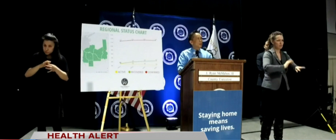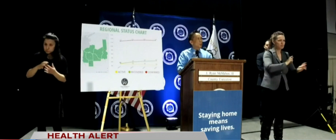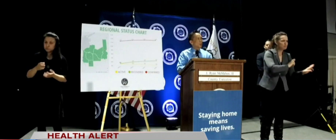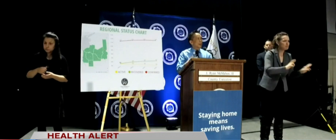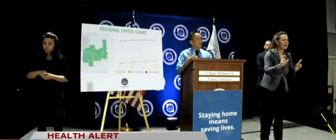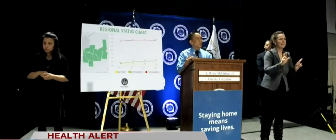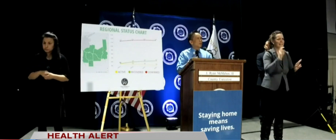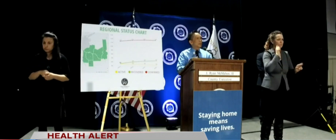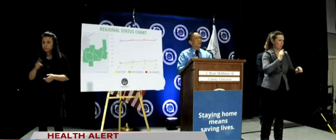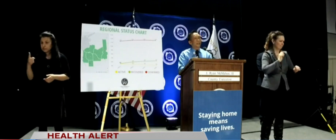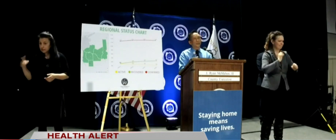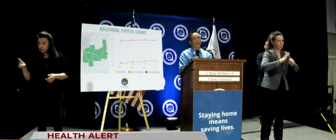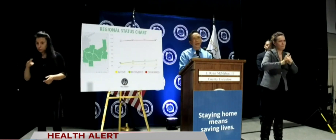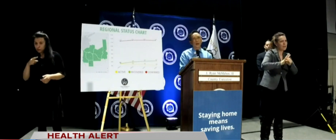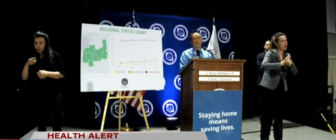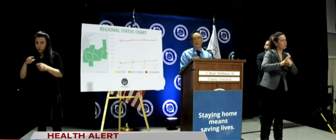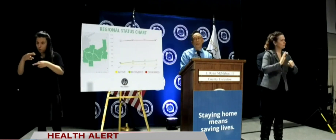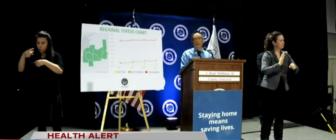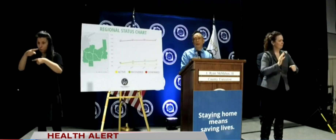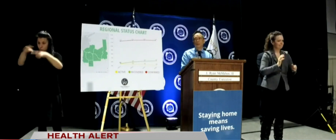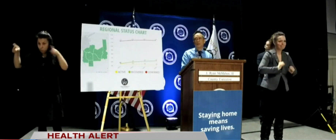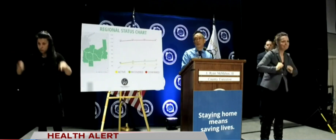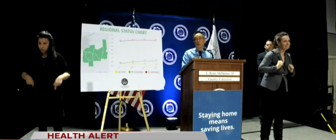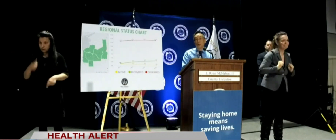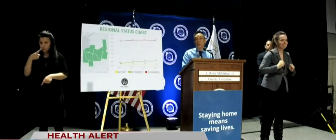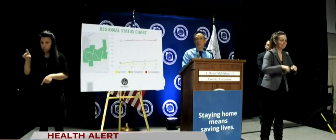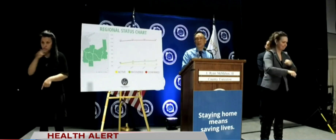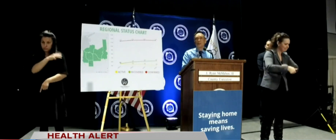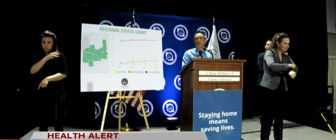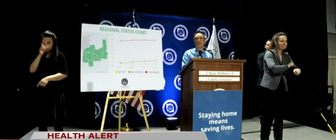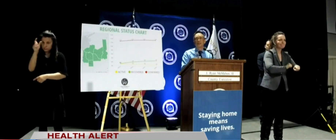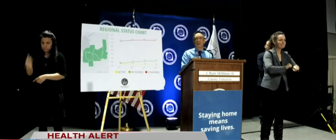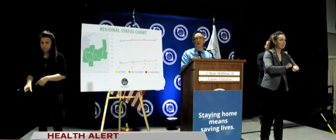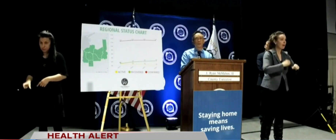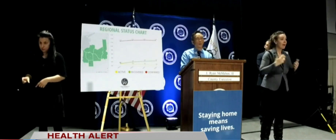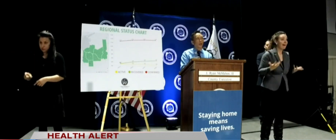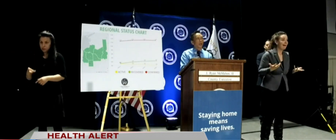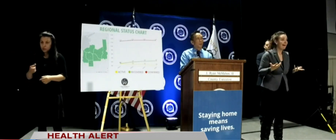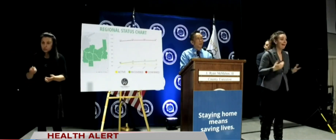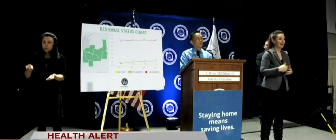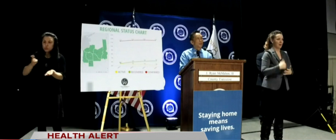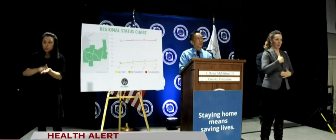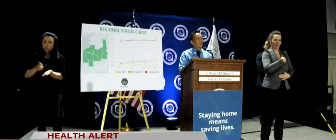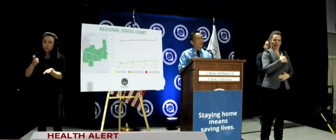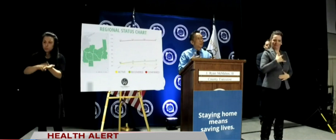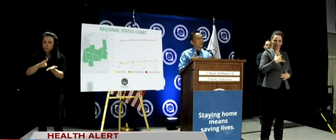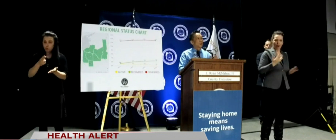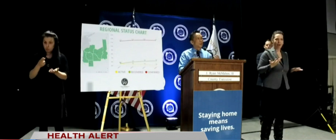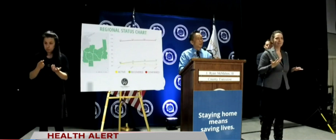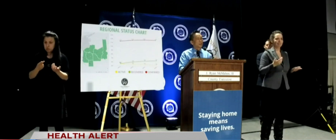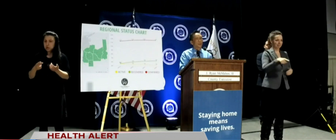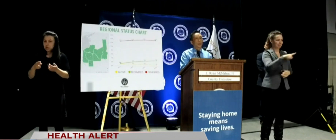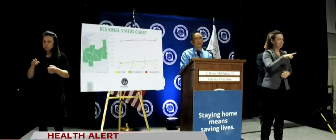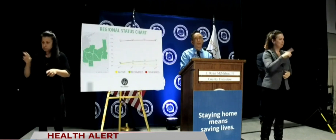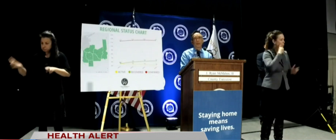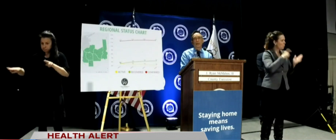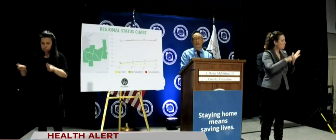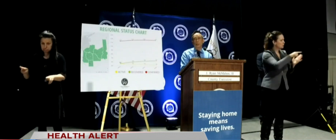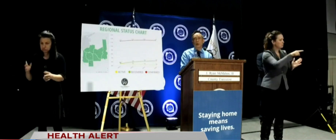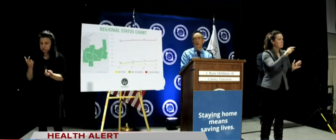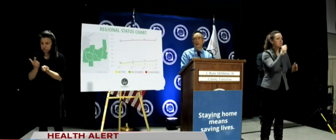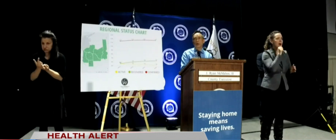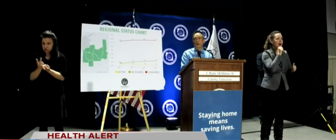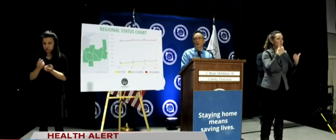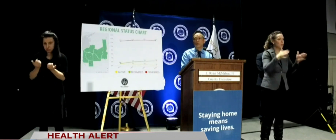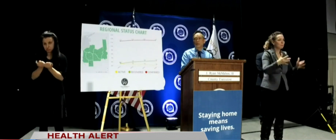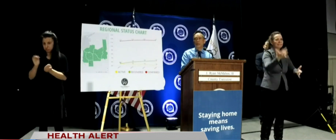have more than adequate ventilators right now. We feel fortunate because we are able to set up special units to be able to help